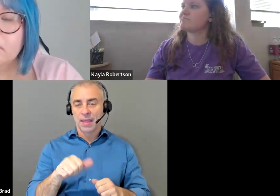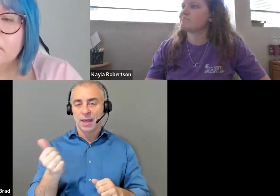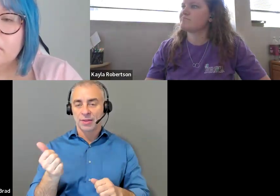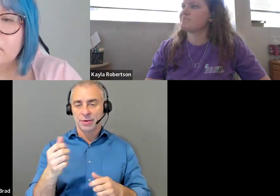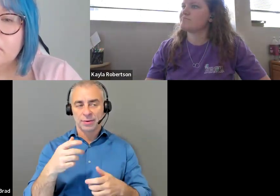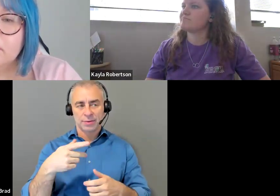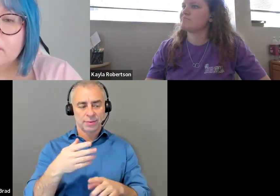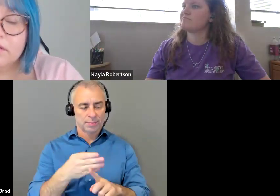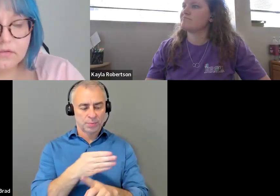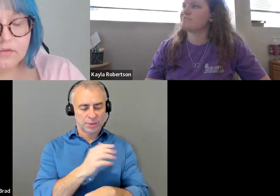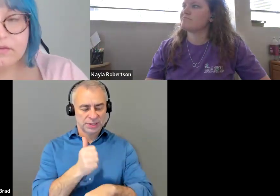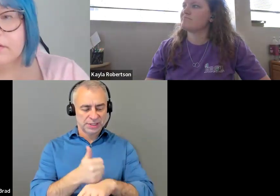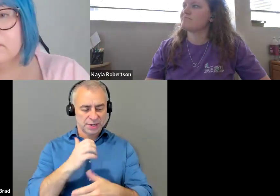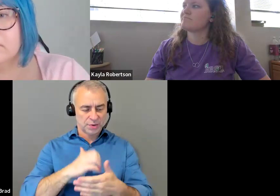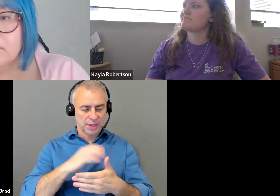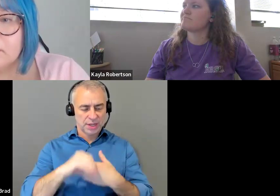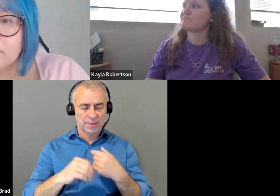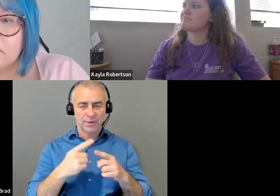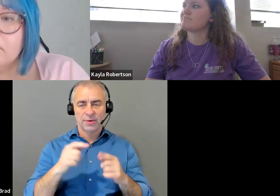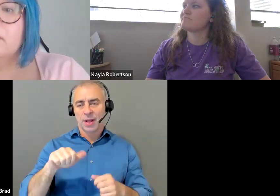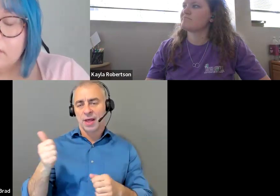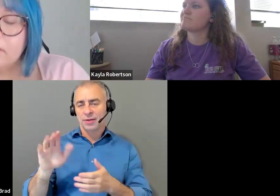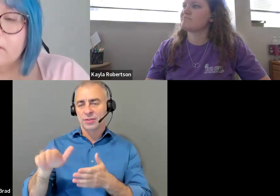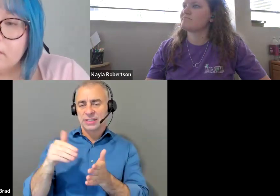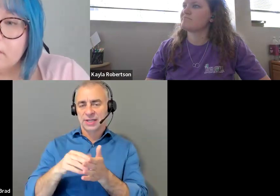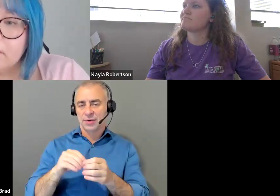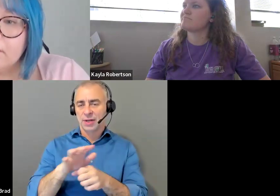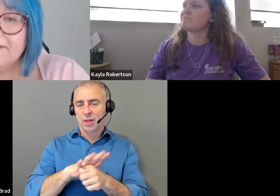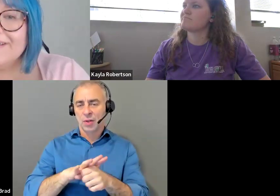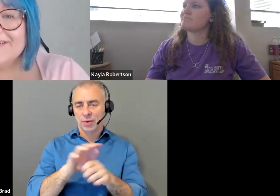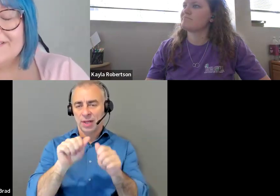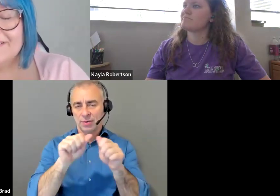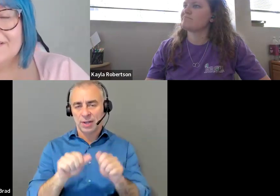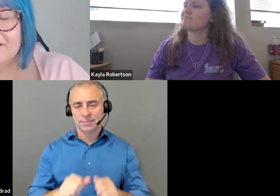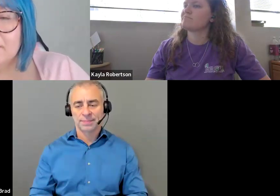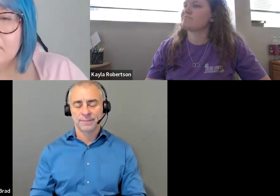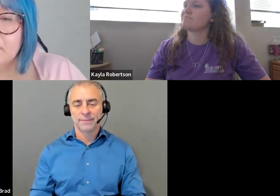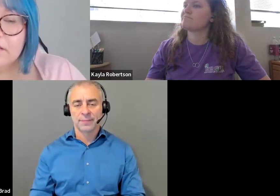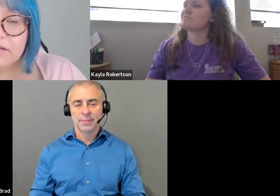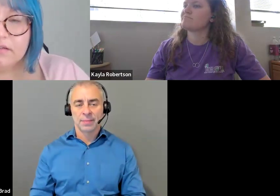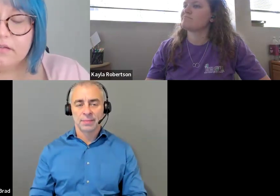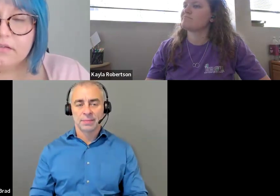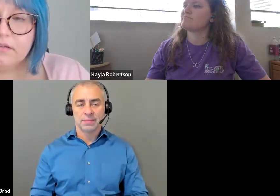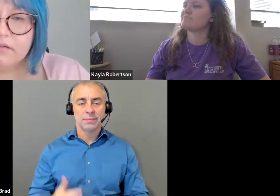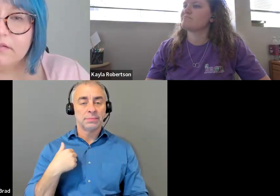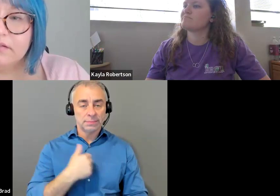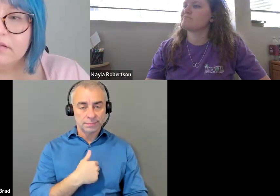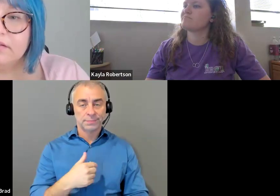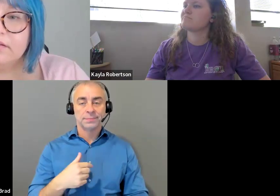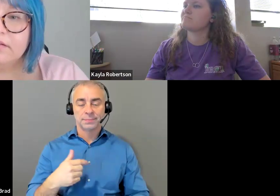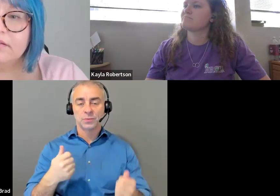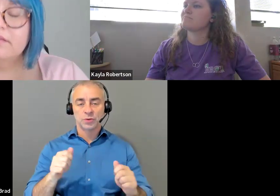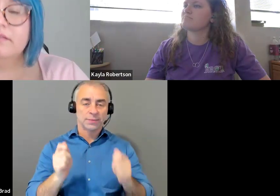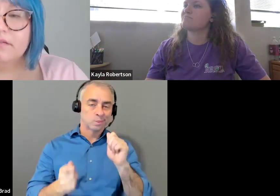a center in the local area who also utilizes it. But we do try to revamp it